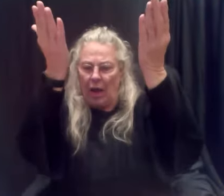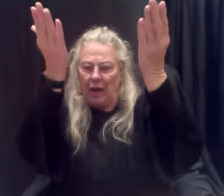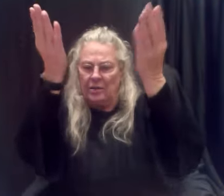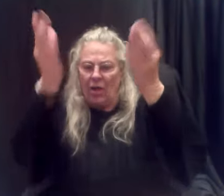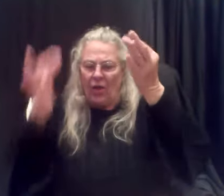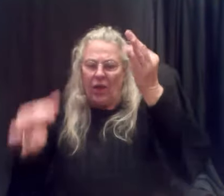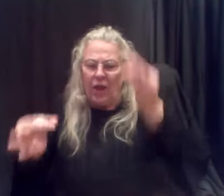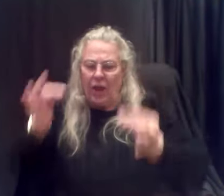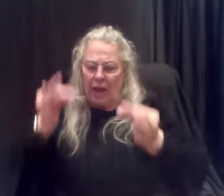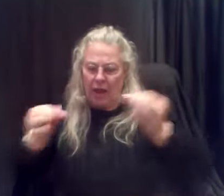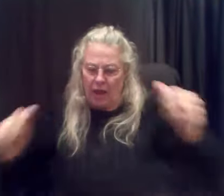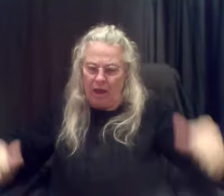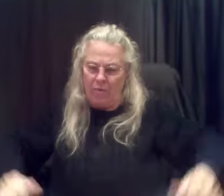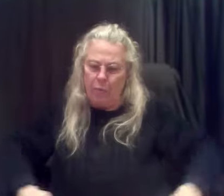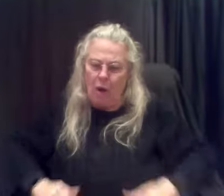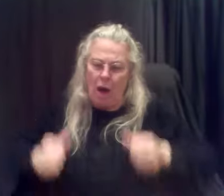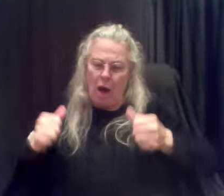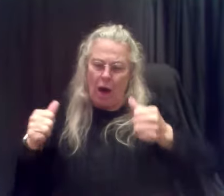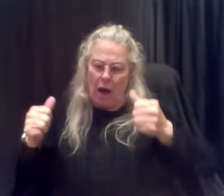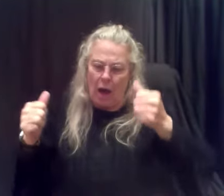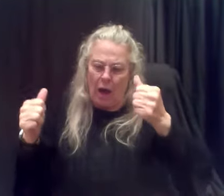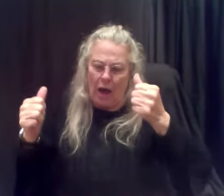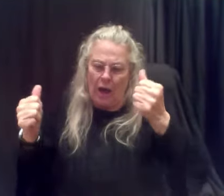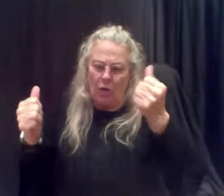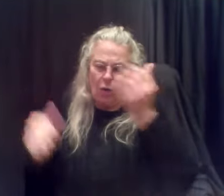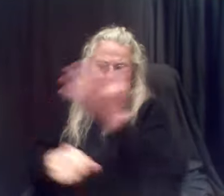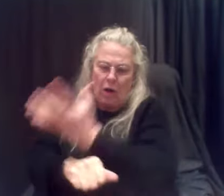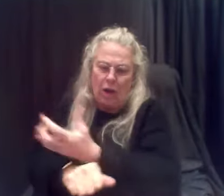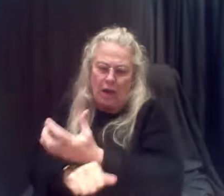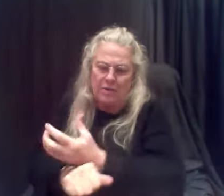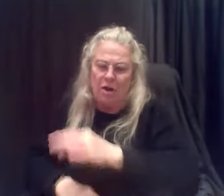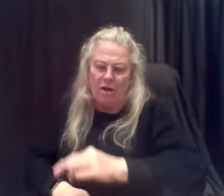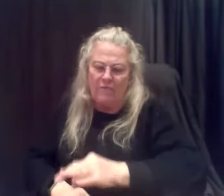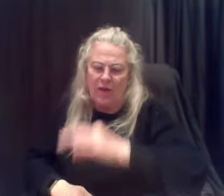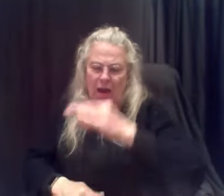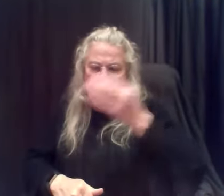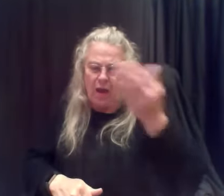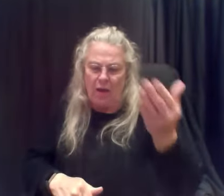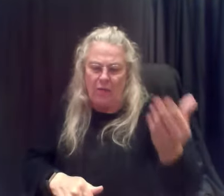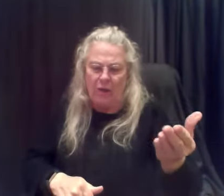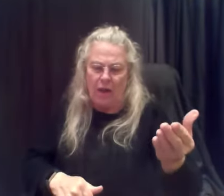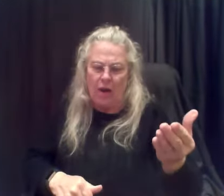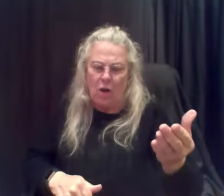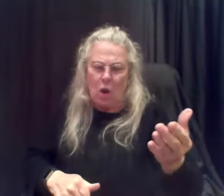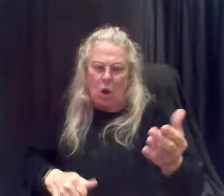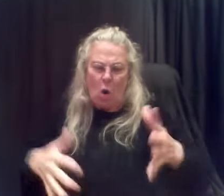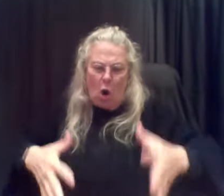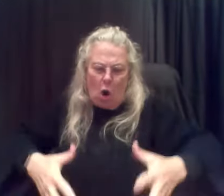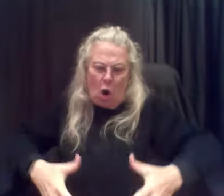sacrifice. If pride or lust are found there,